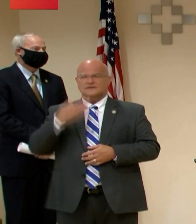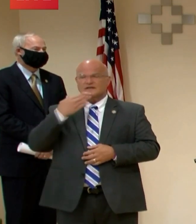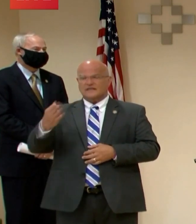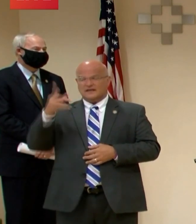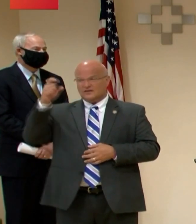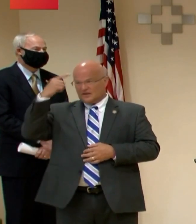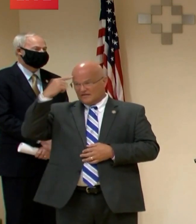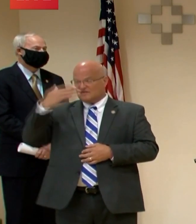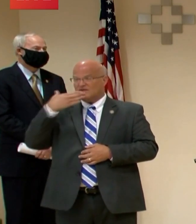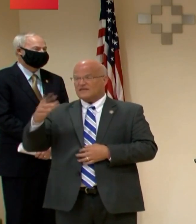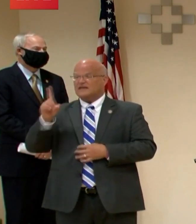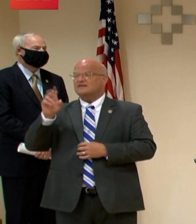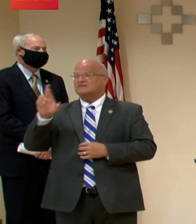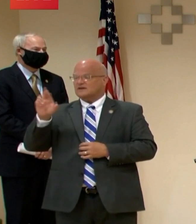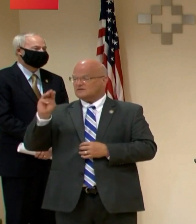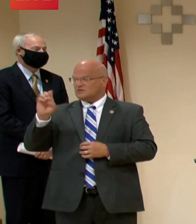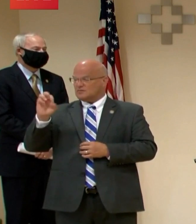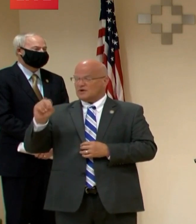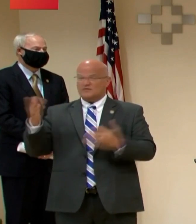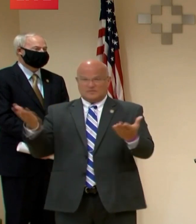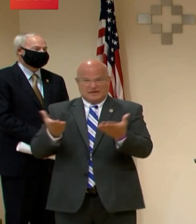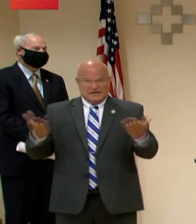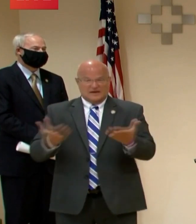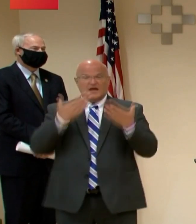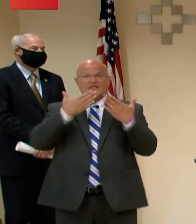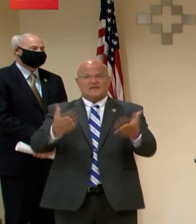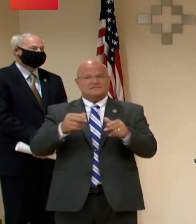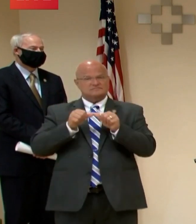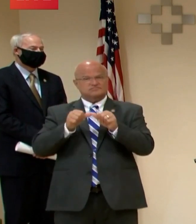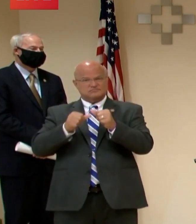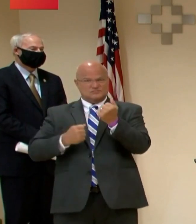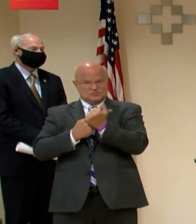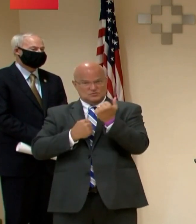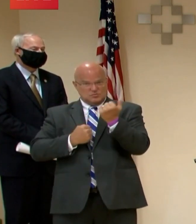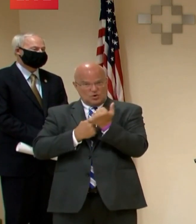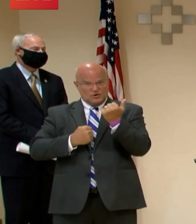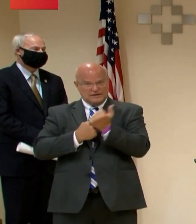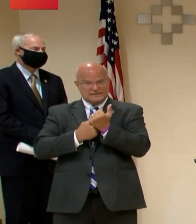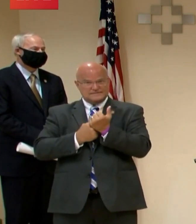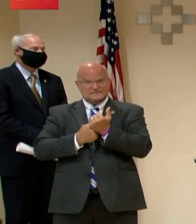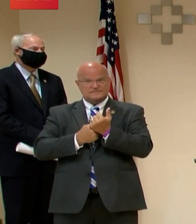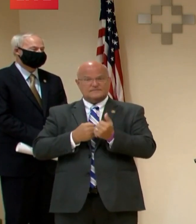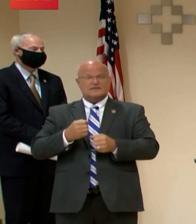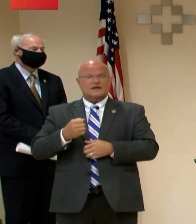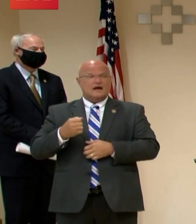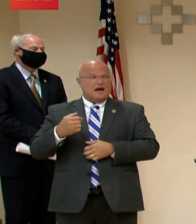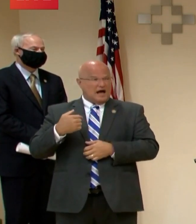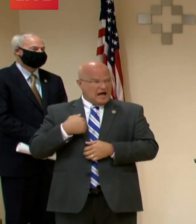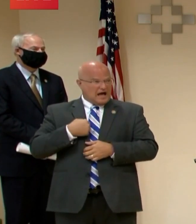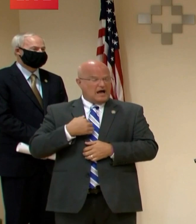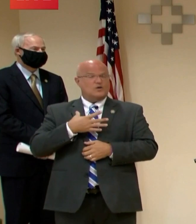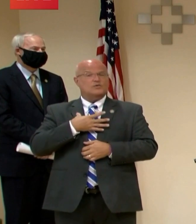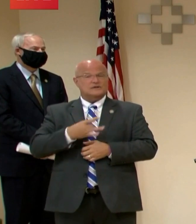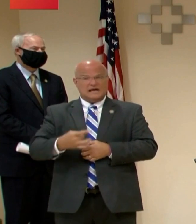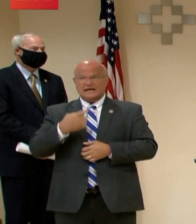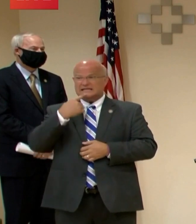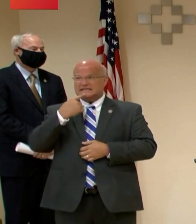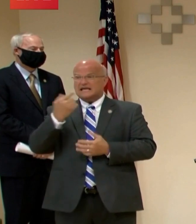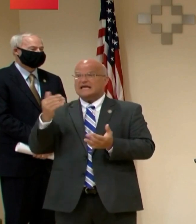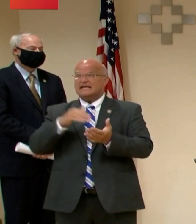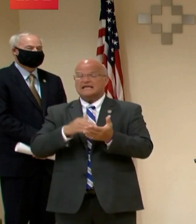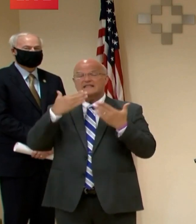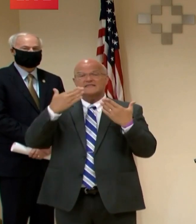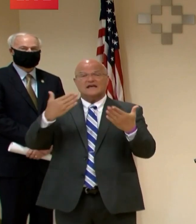Thank you, Governor. Thank you, Dr. Romero, both for being here. Thanks for your ongoing support. I'd like to echo the